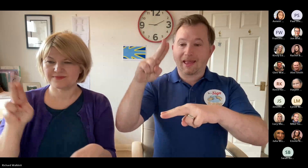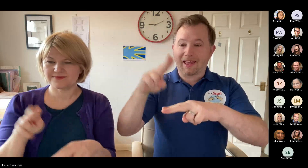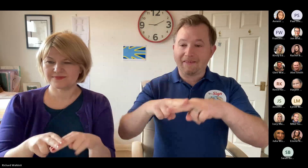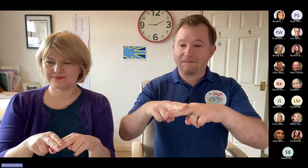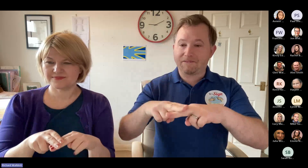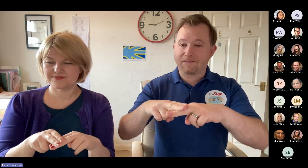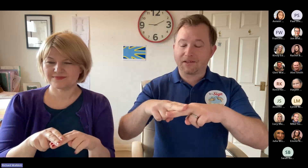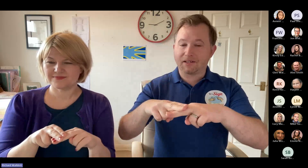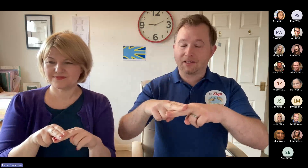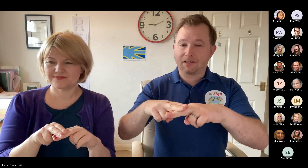F.